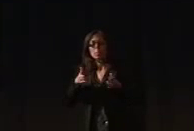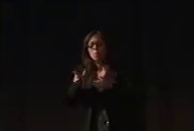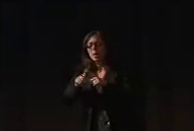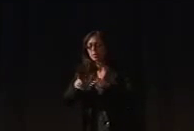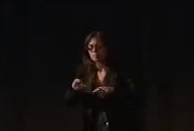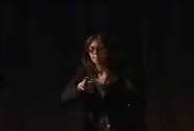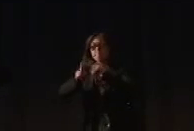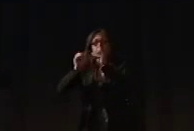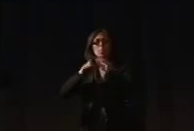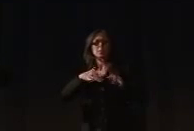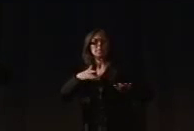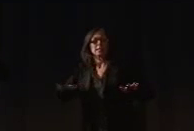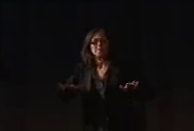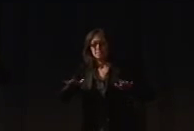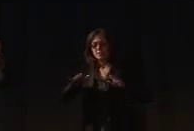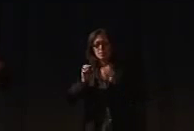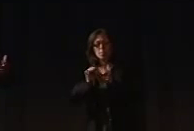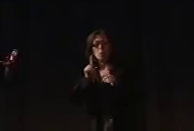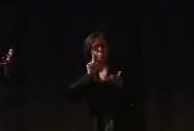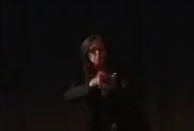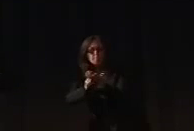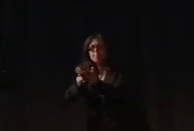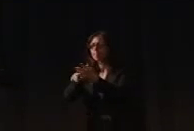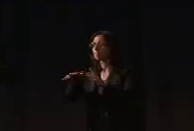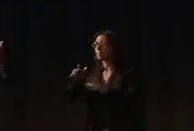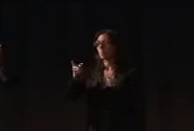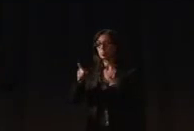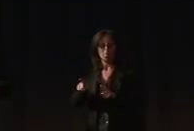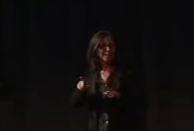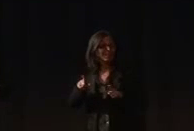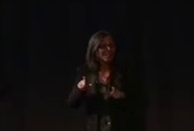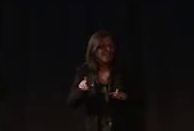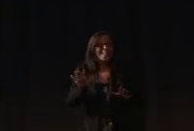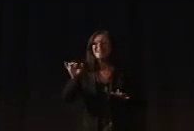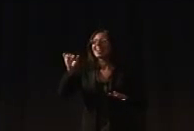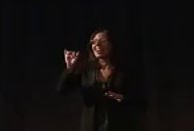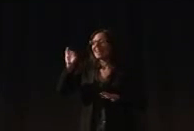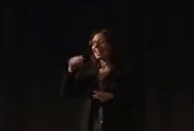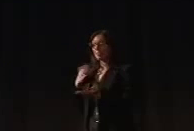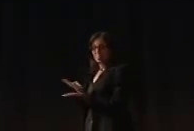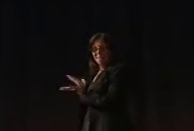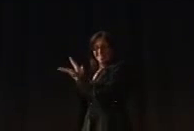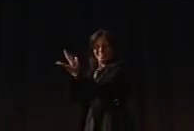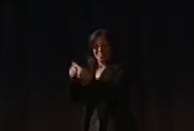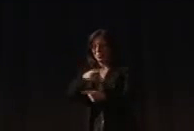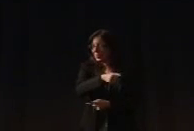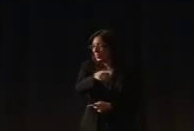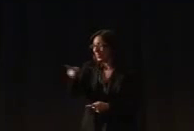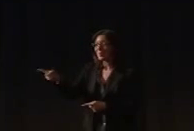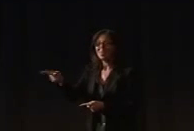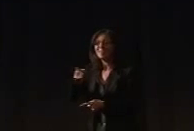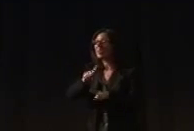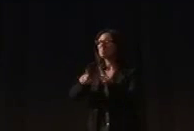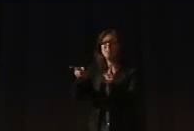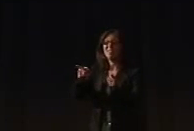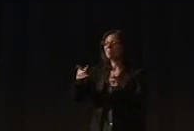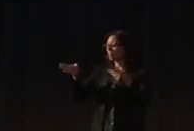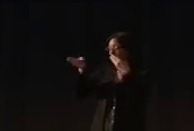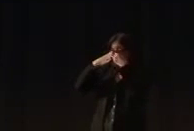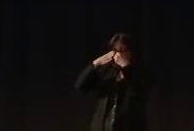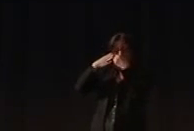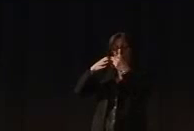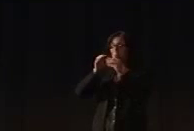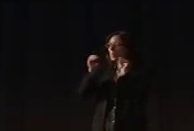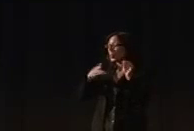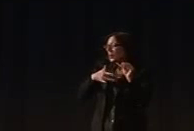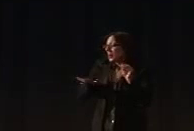things that then come to you? They can come to you, but if you have not rendered yourself sensitive to it, you just don't listen to them. So what I